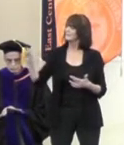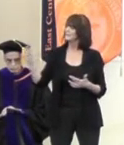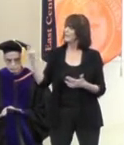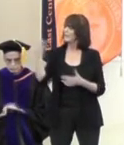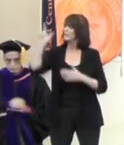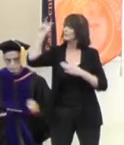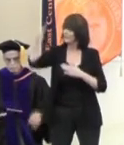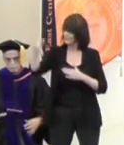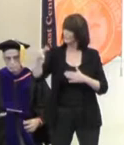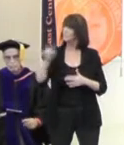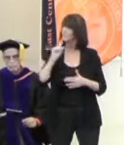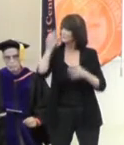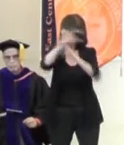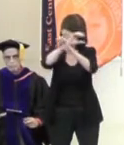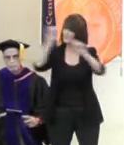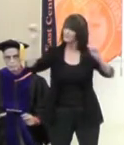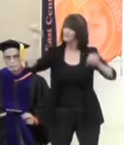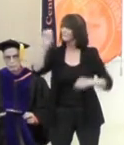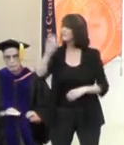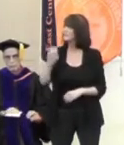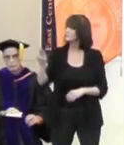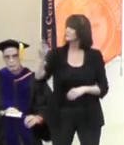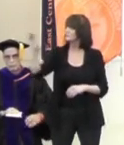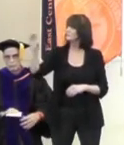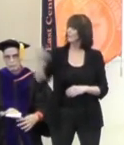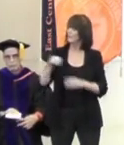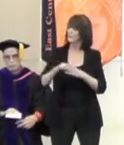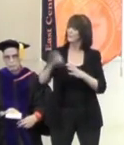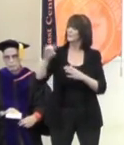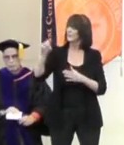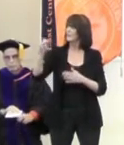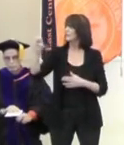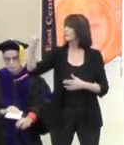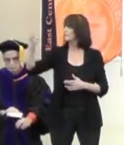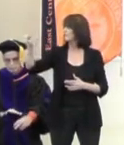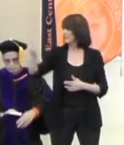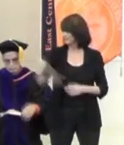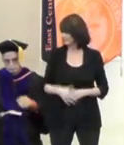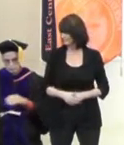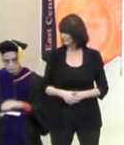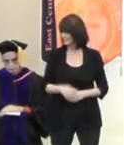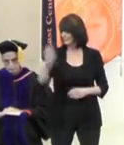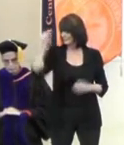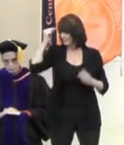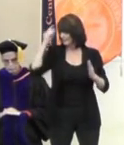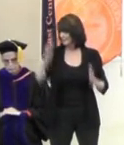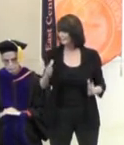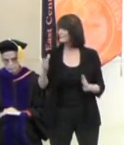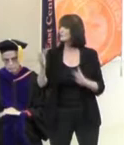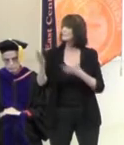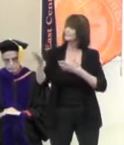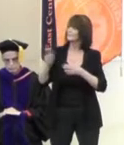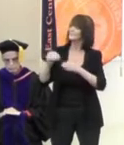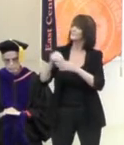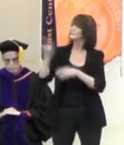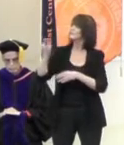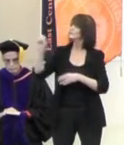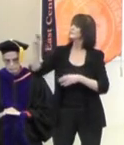president of the University of Central Oklahoma in Edmond. Governor Nigh served the U.S. Navy